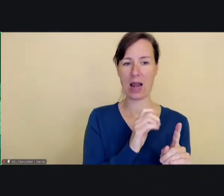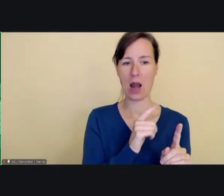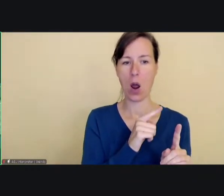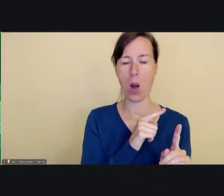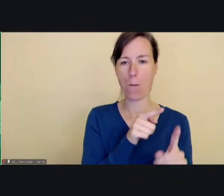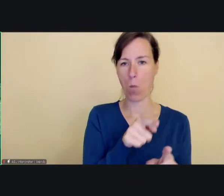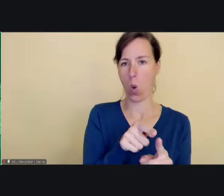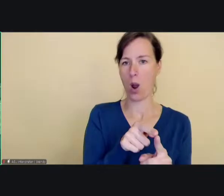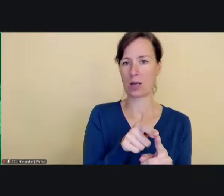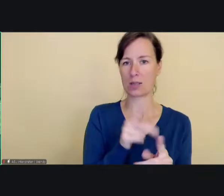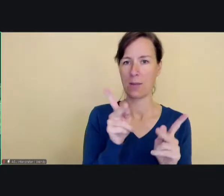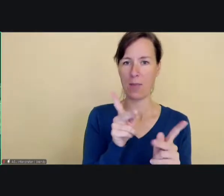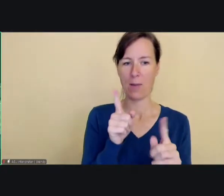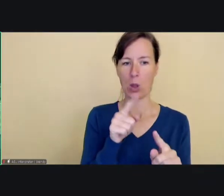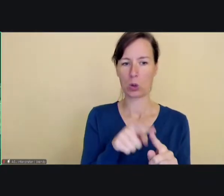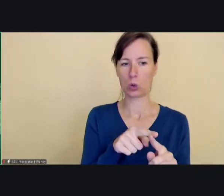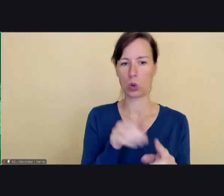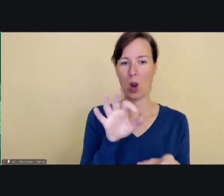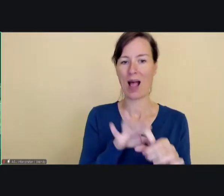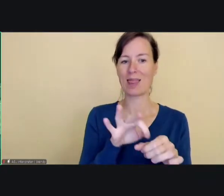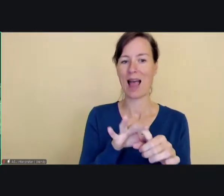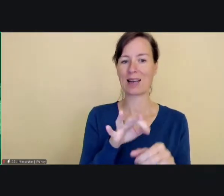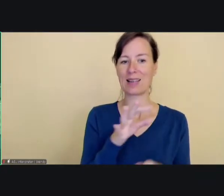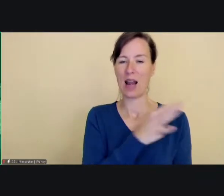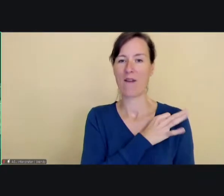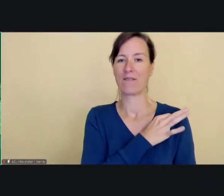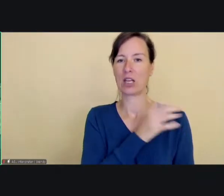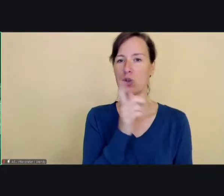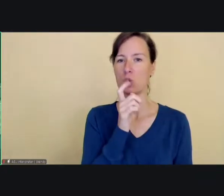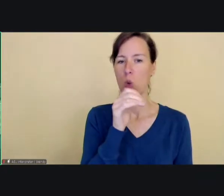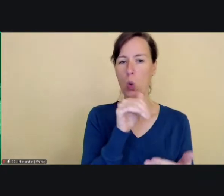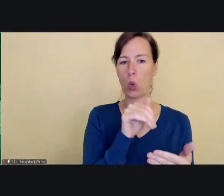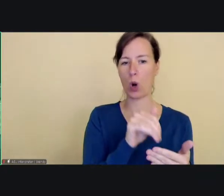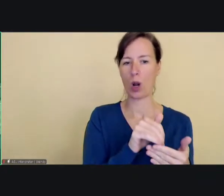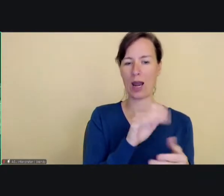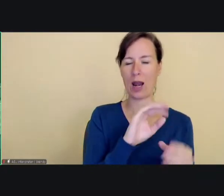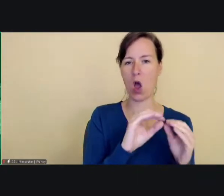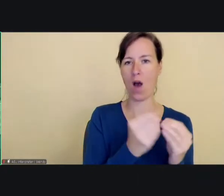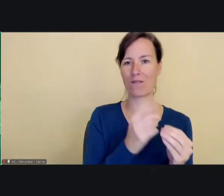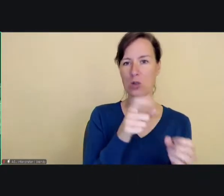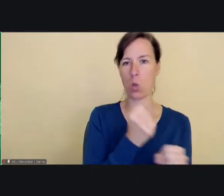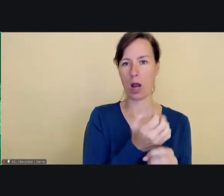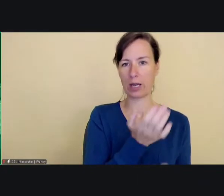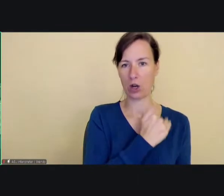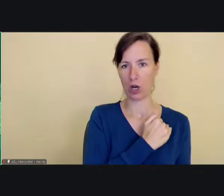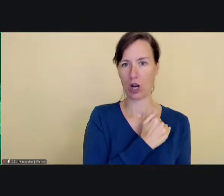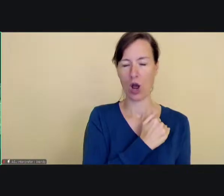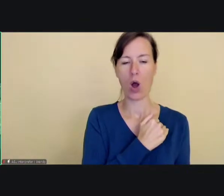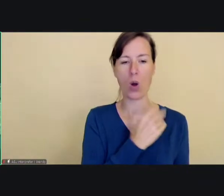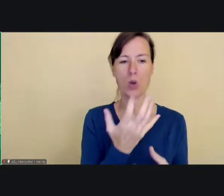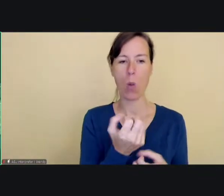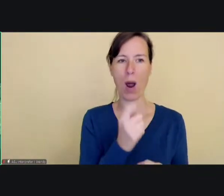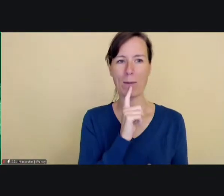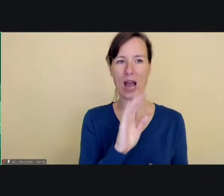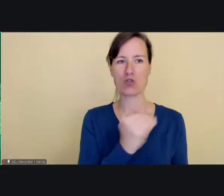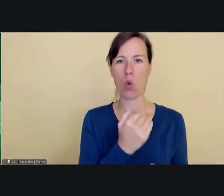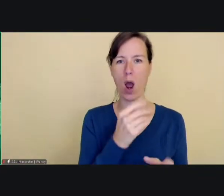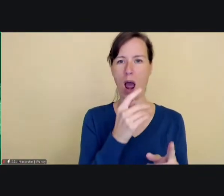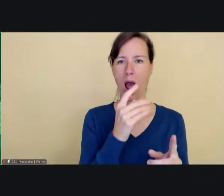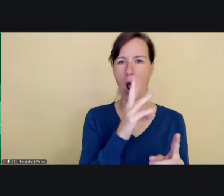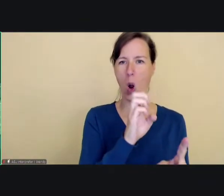also I want to make sure that our website or either points to their website or the two websites